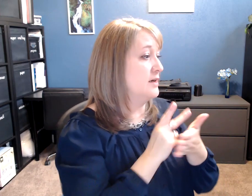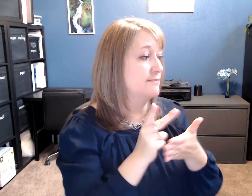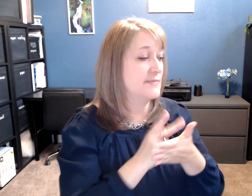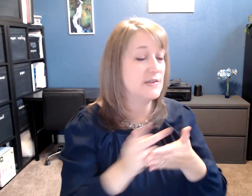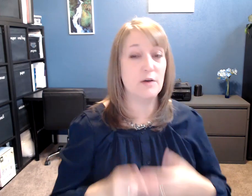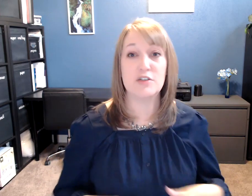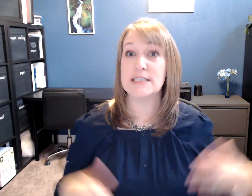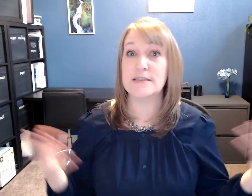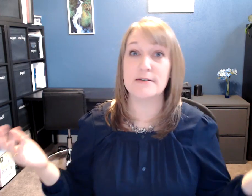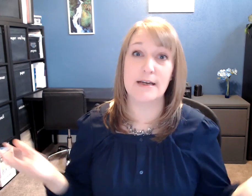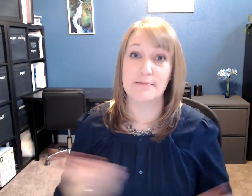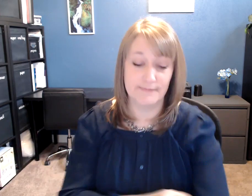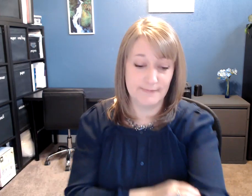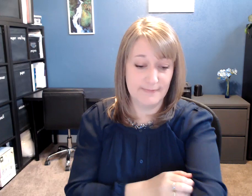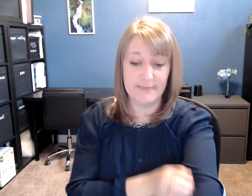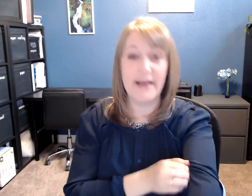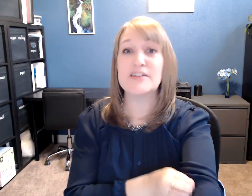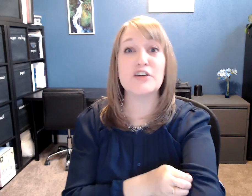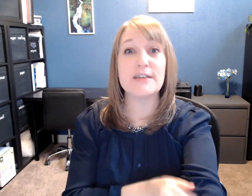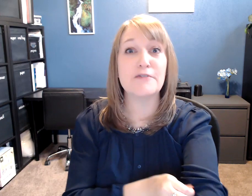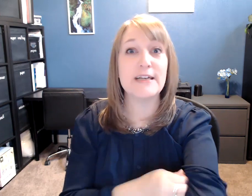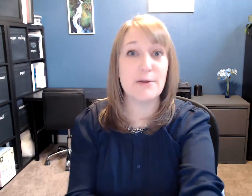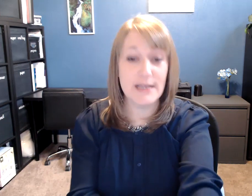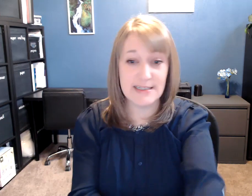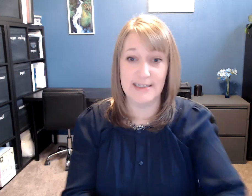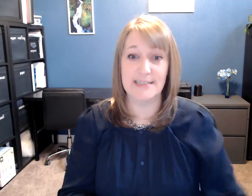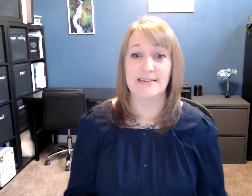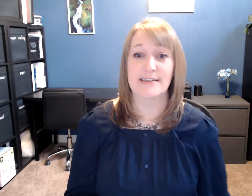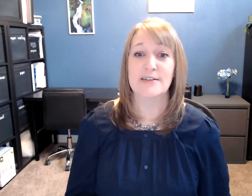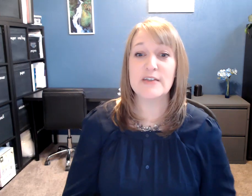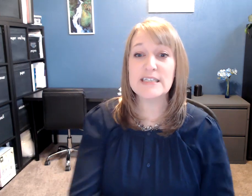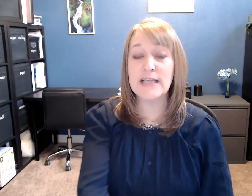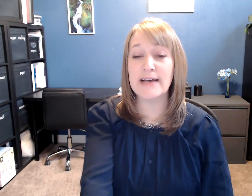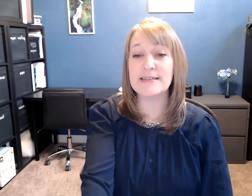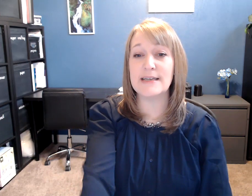before. So just ask your deaf friend how they sign it. So that's the last